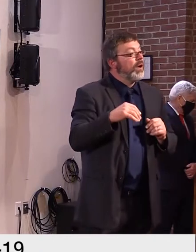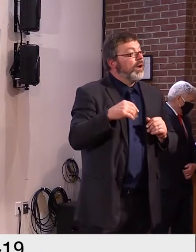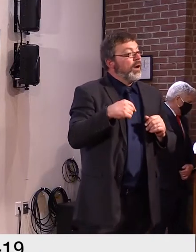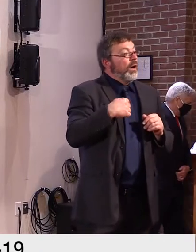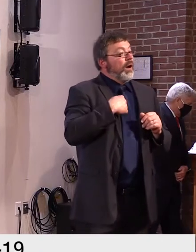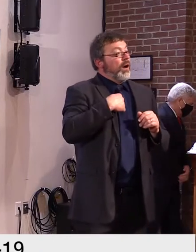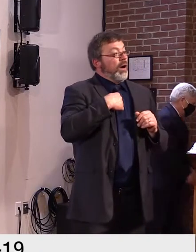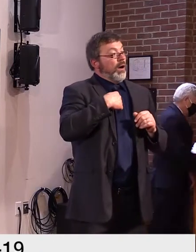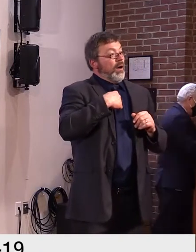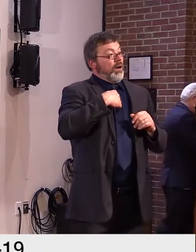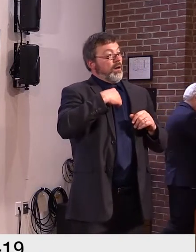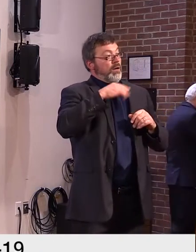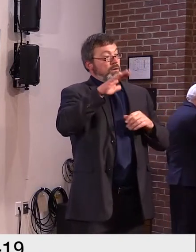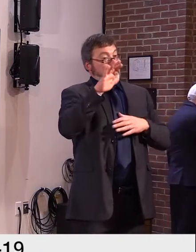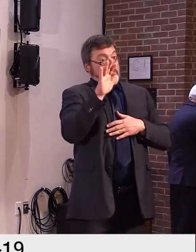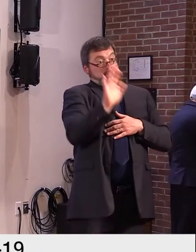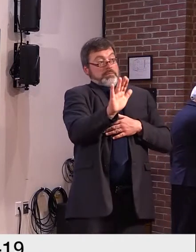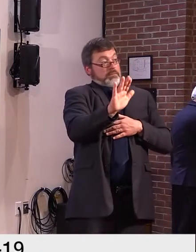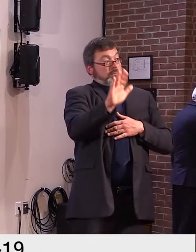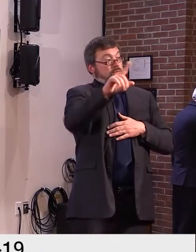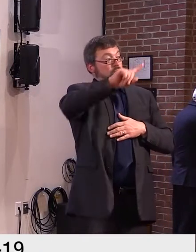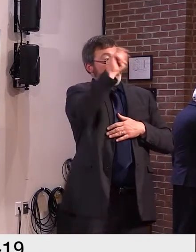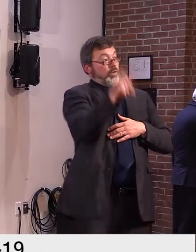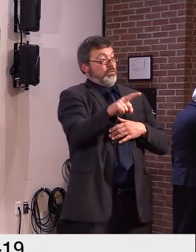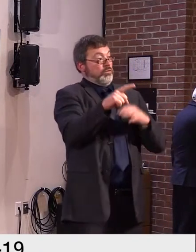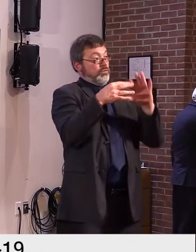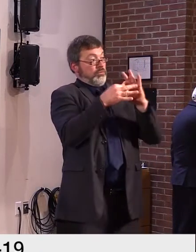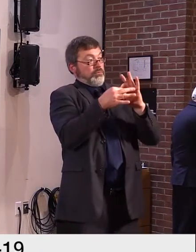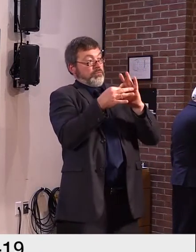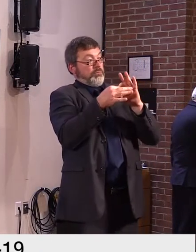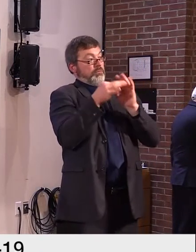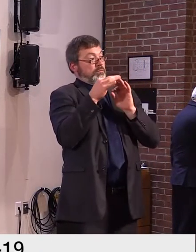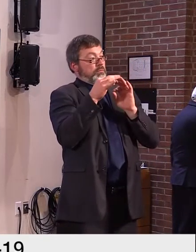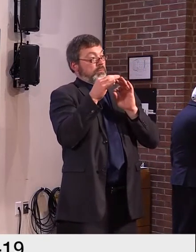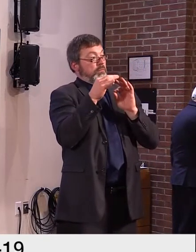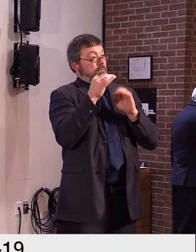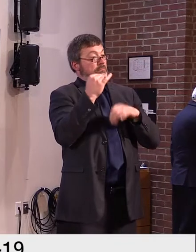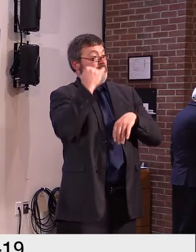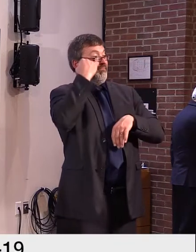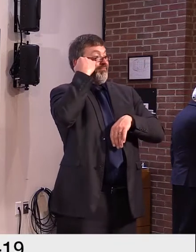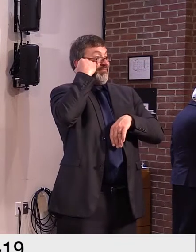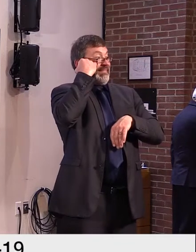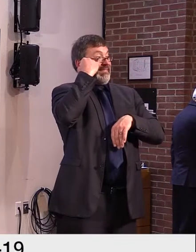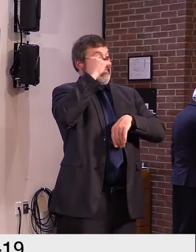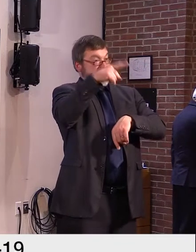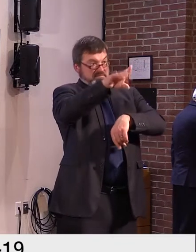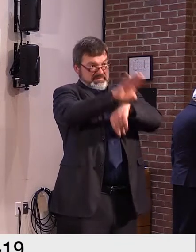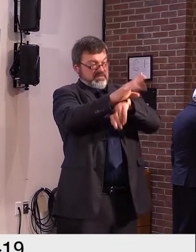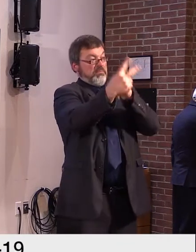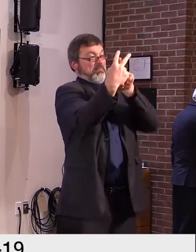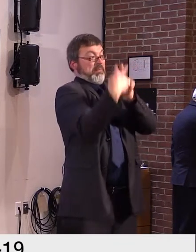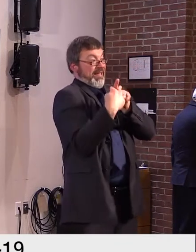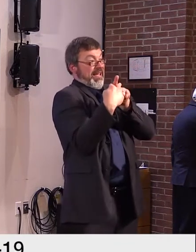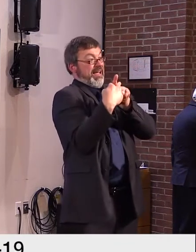asking is for employers or businesses that applied for the first round of grant funding,